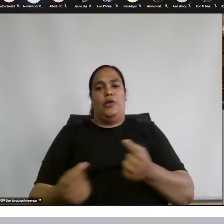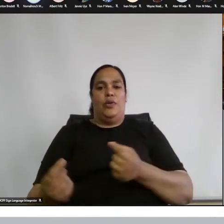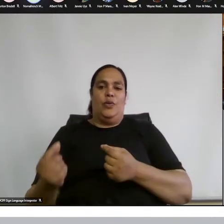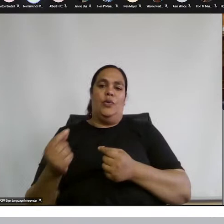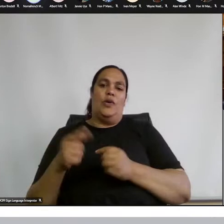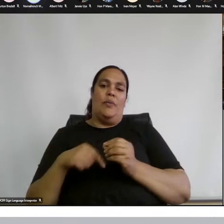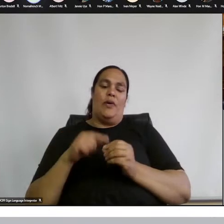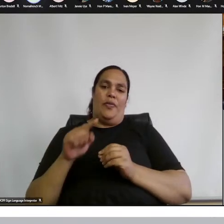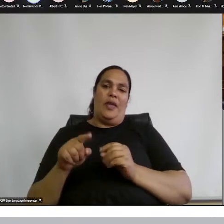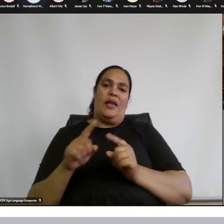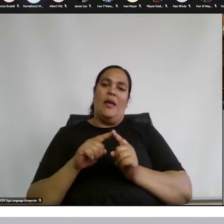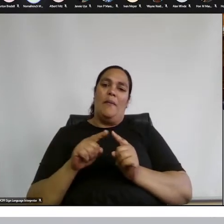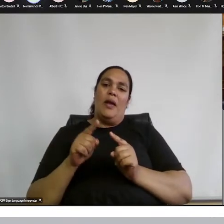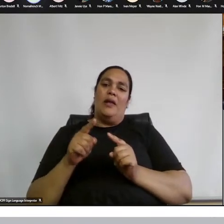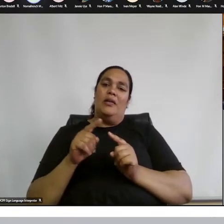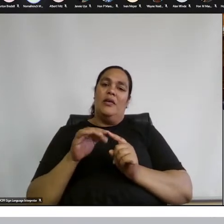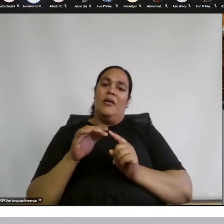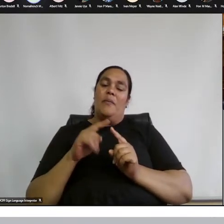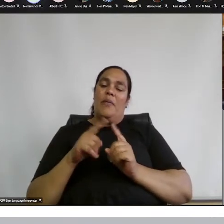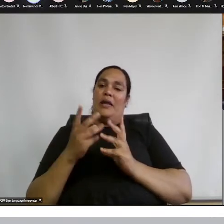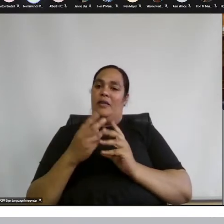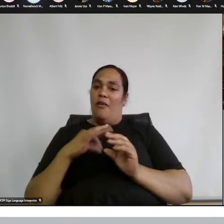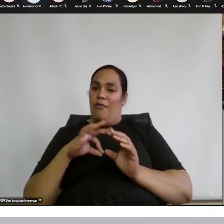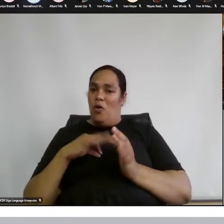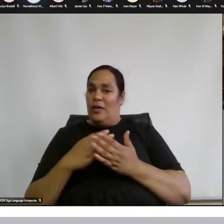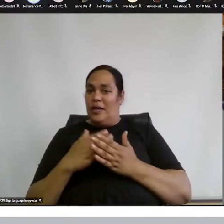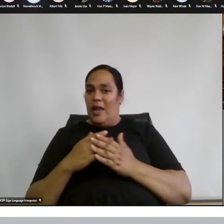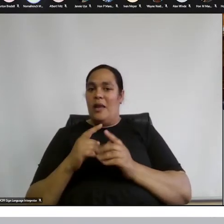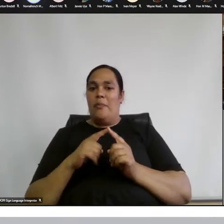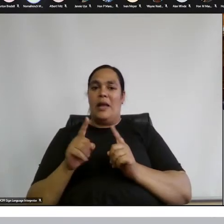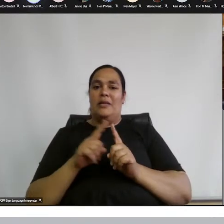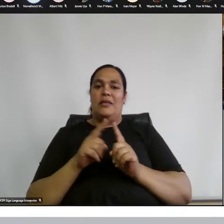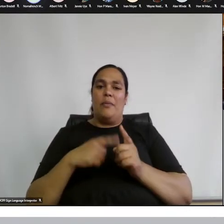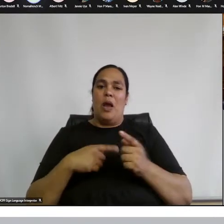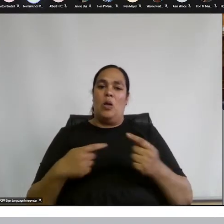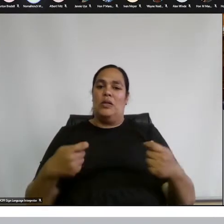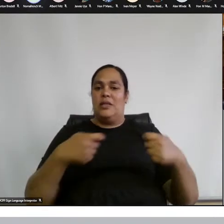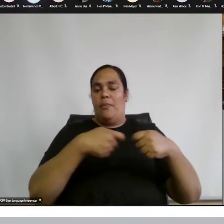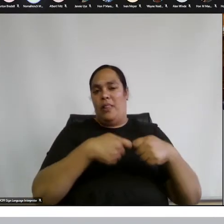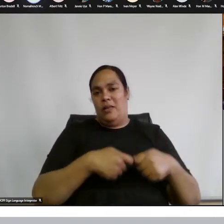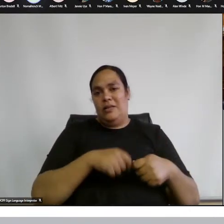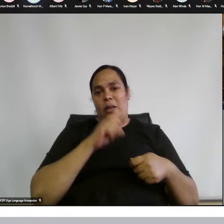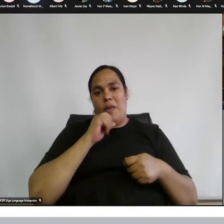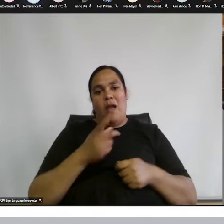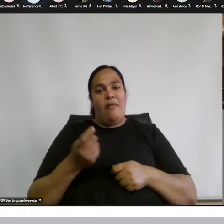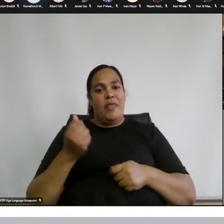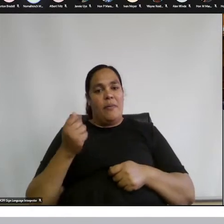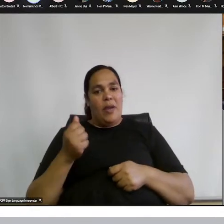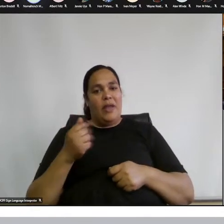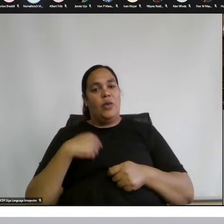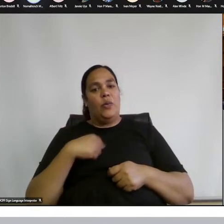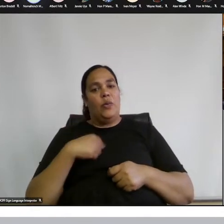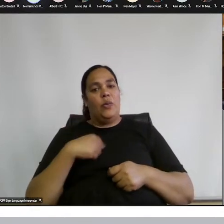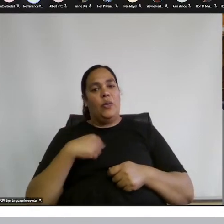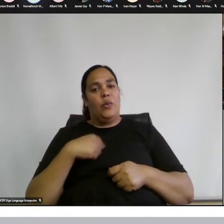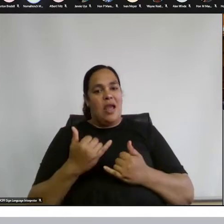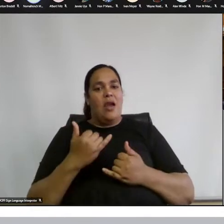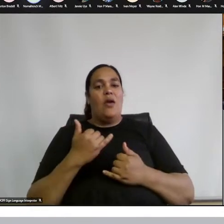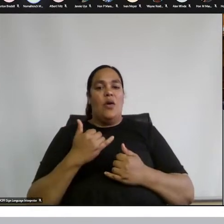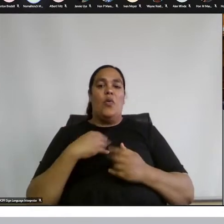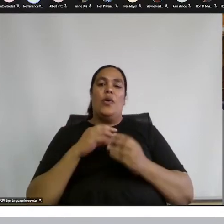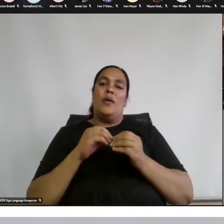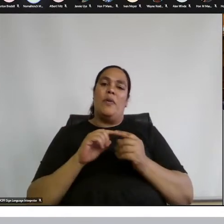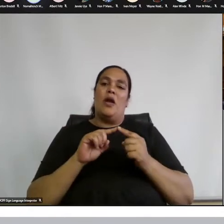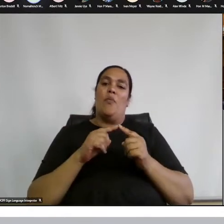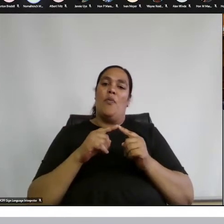to the patients, those who could be able to afford, and also our surplus, because we still have got the monies that we said now, let's make it a